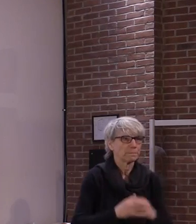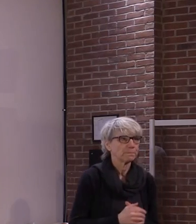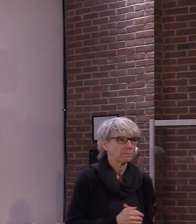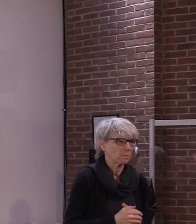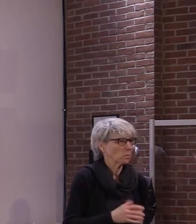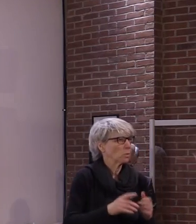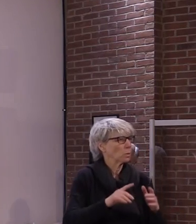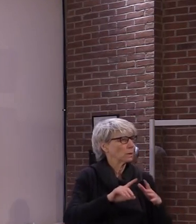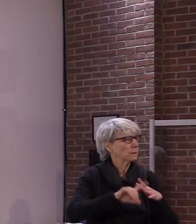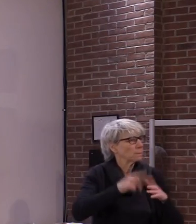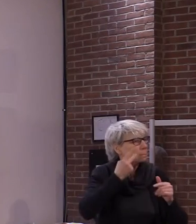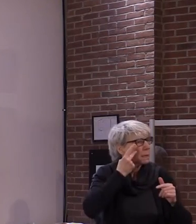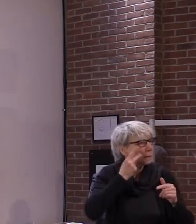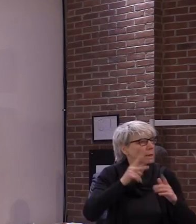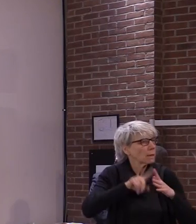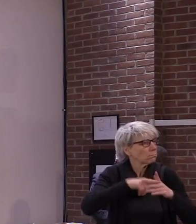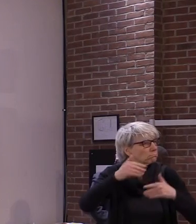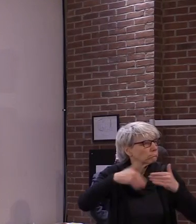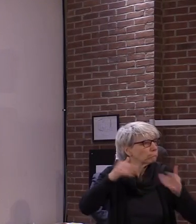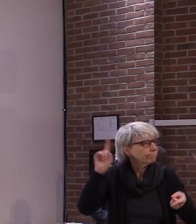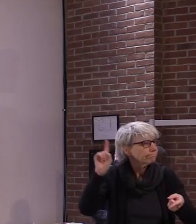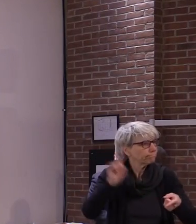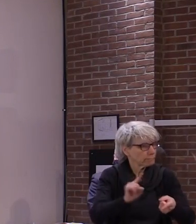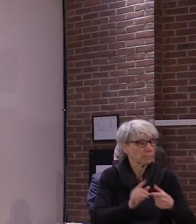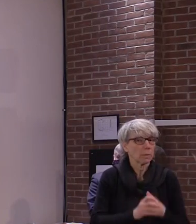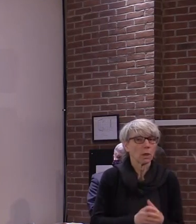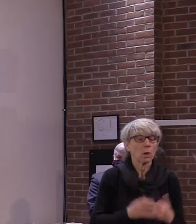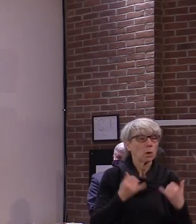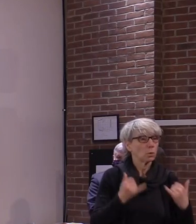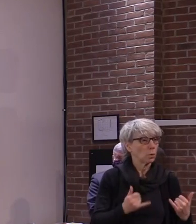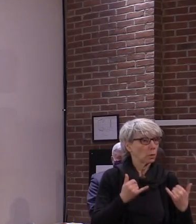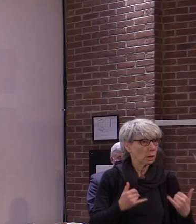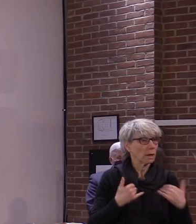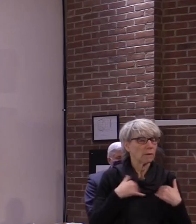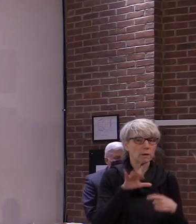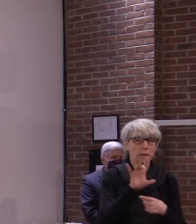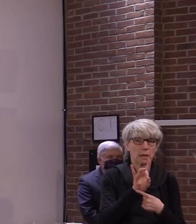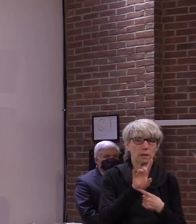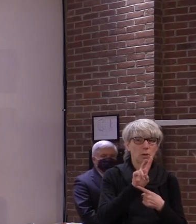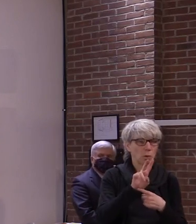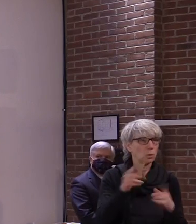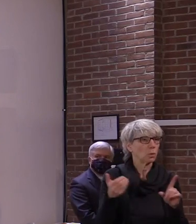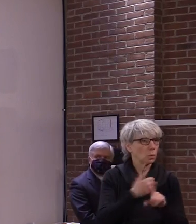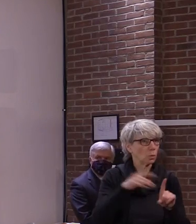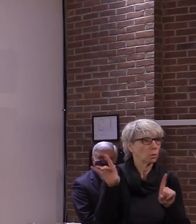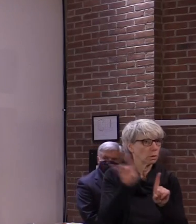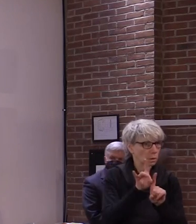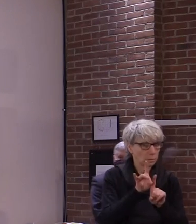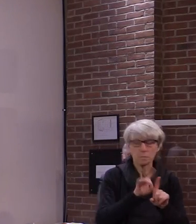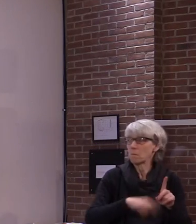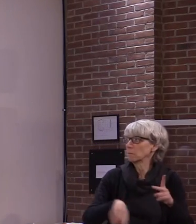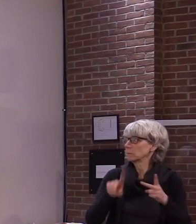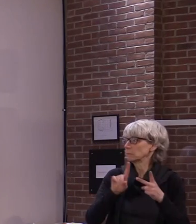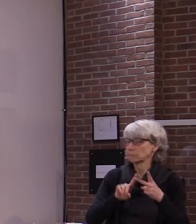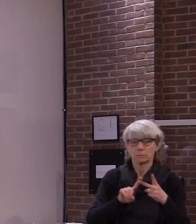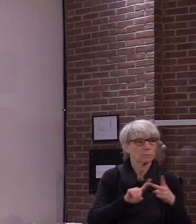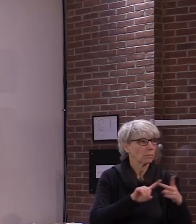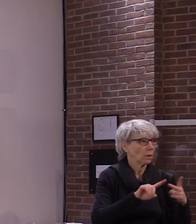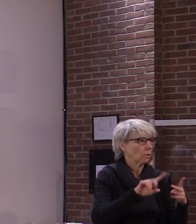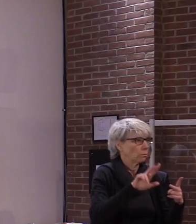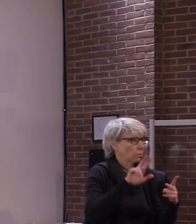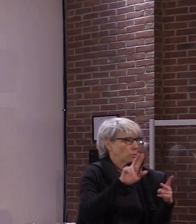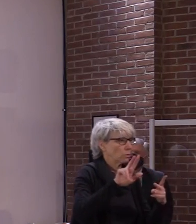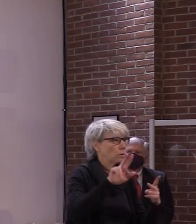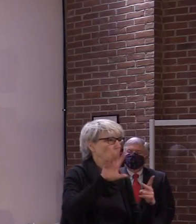Today, I have to report that we have 82 new cases, 36 hospitalizations, and 12 people in the ICU.